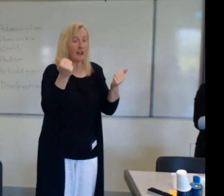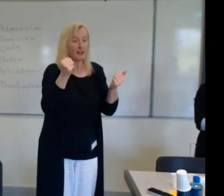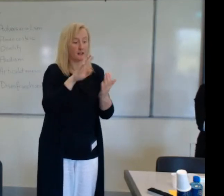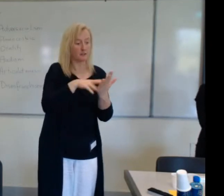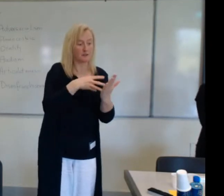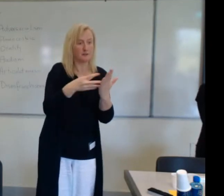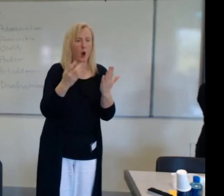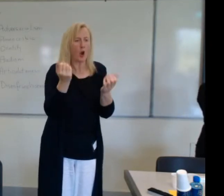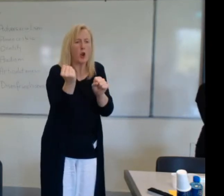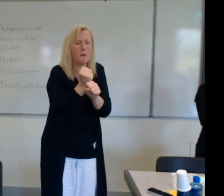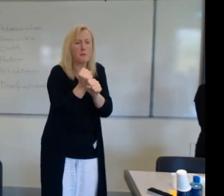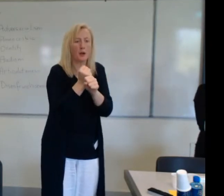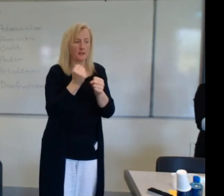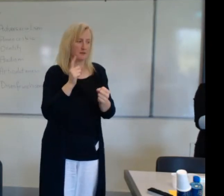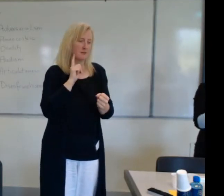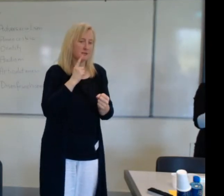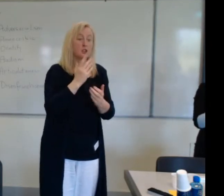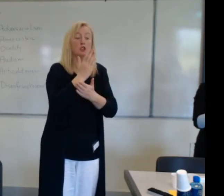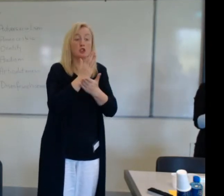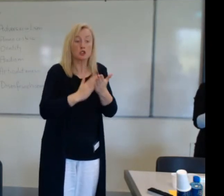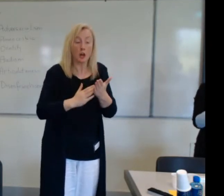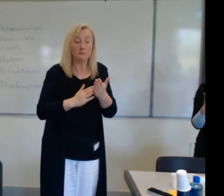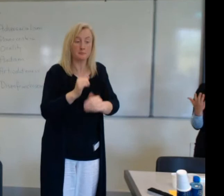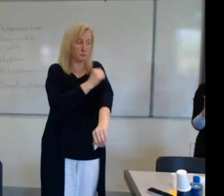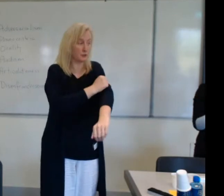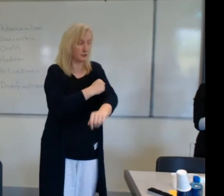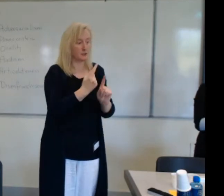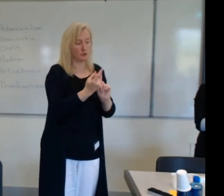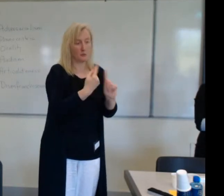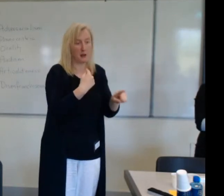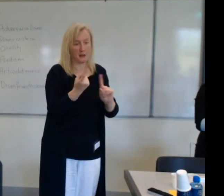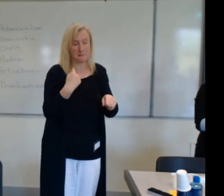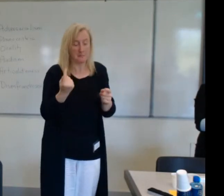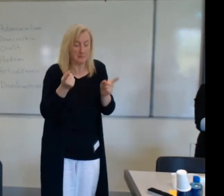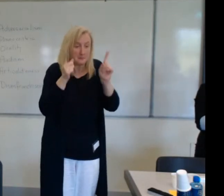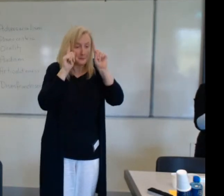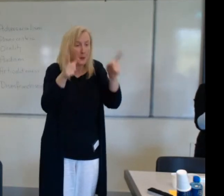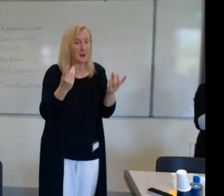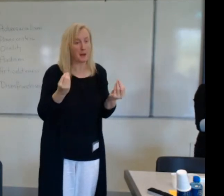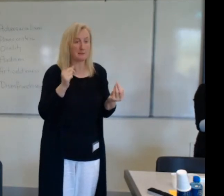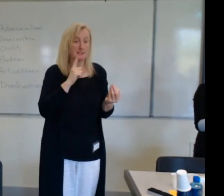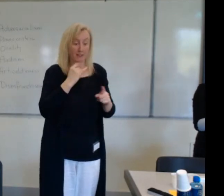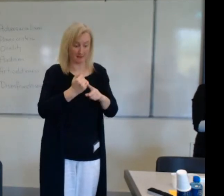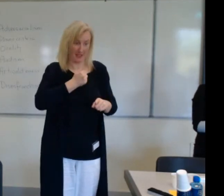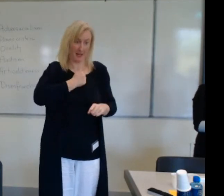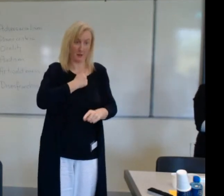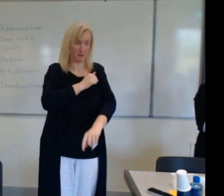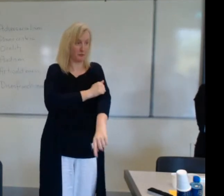number. And a few of them reply saying, we don't know how many we have inside our institute. So